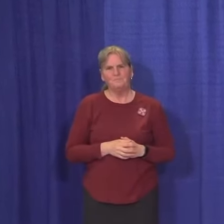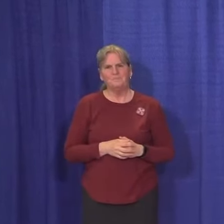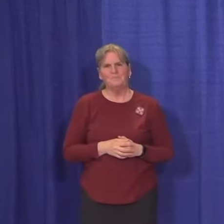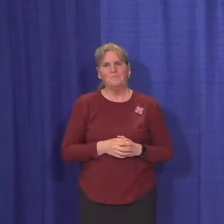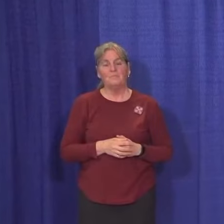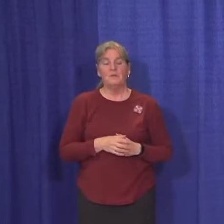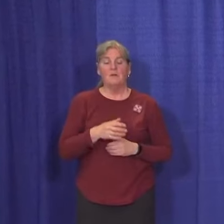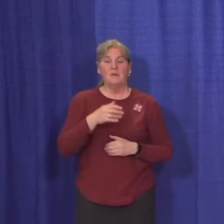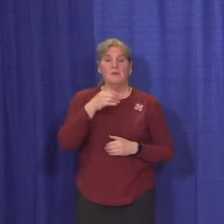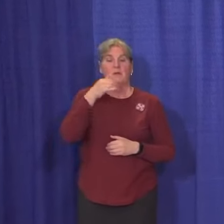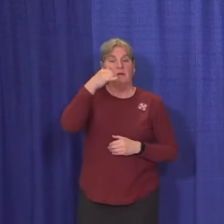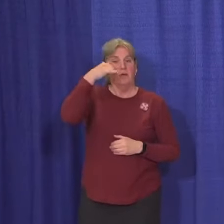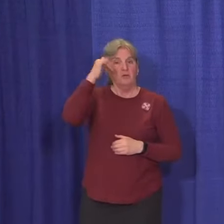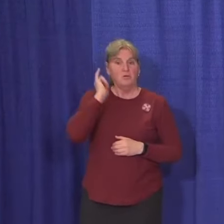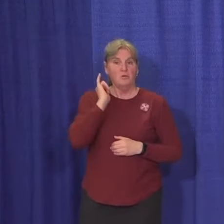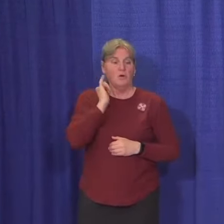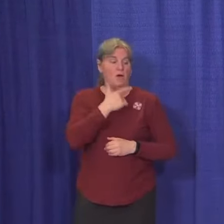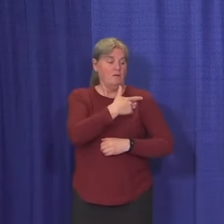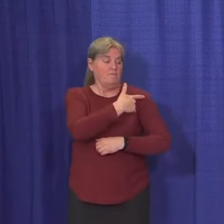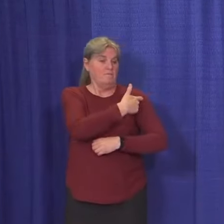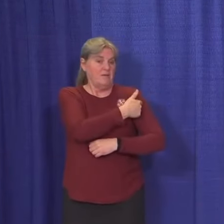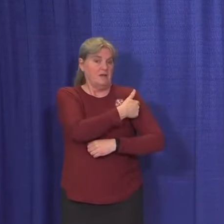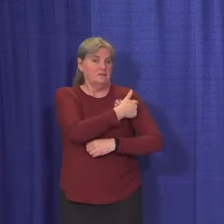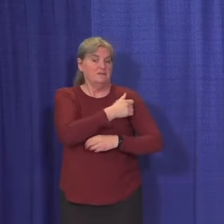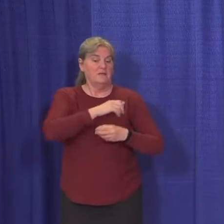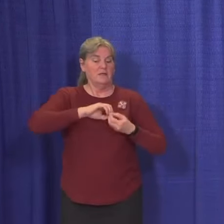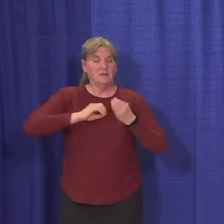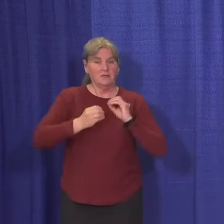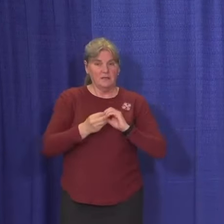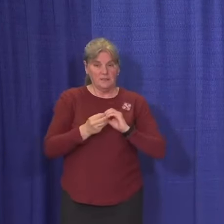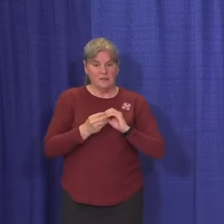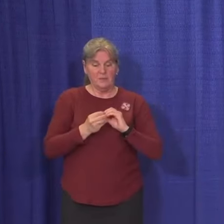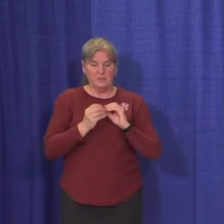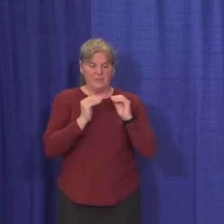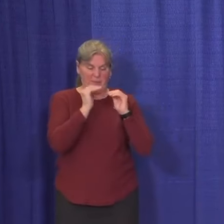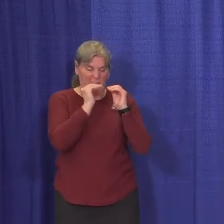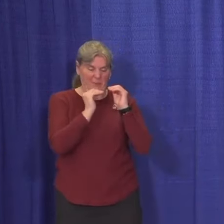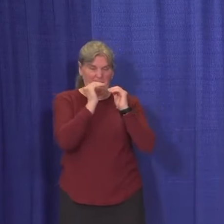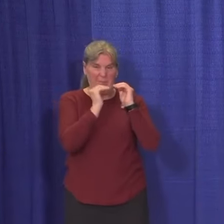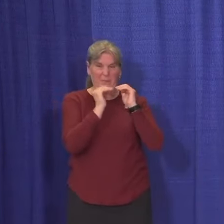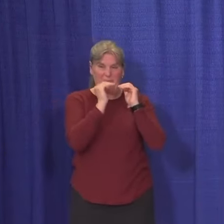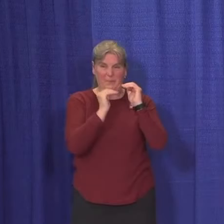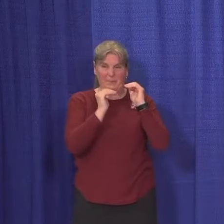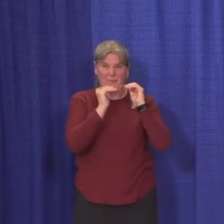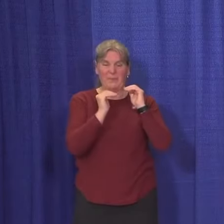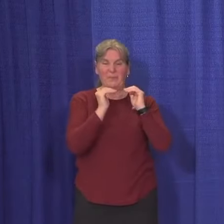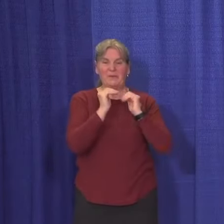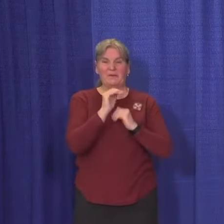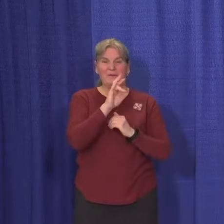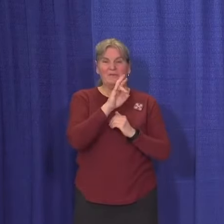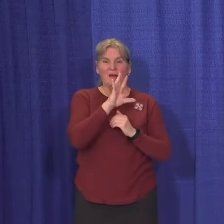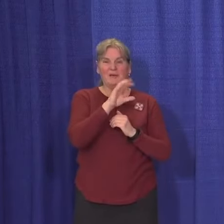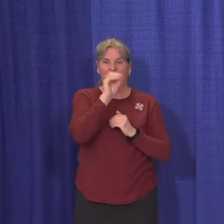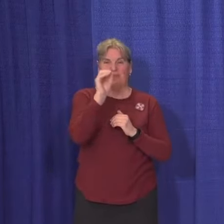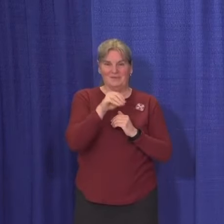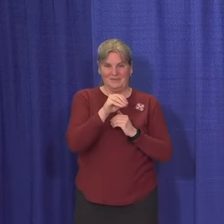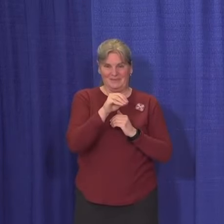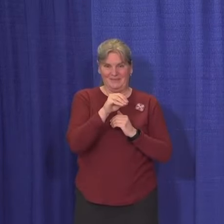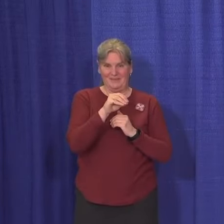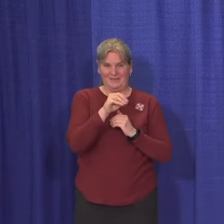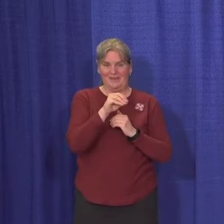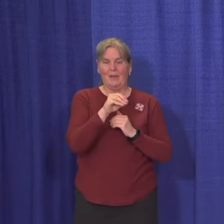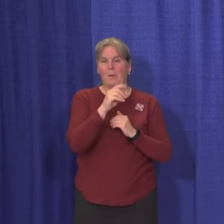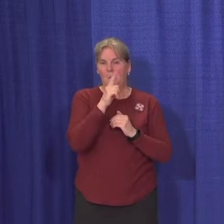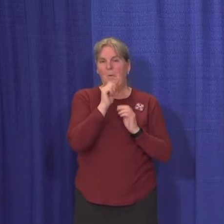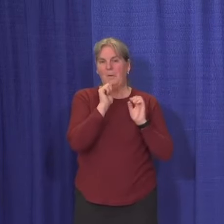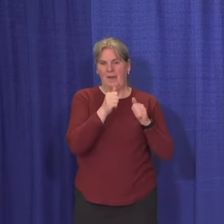Yukon's vaccine numbers are hovering tantalizingly close to 75% of the